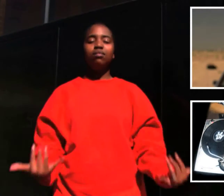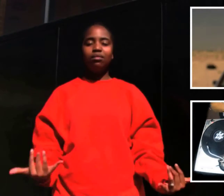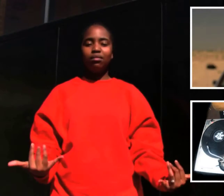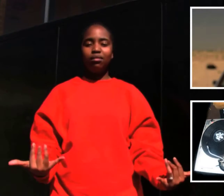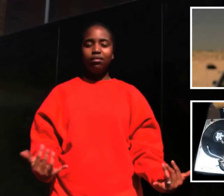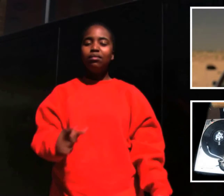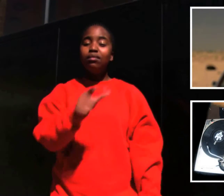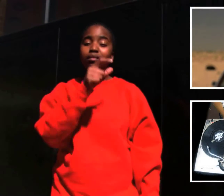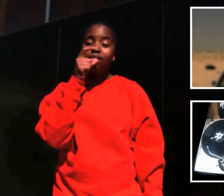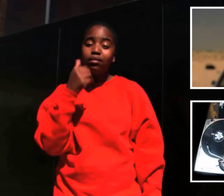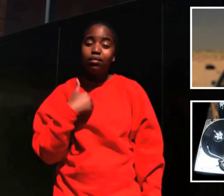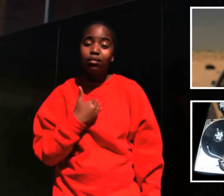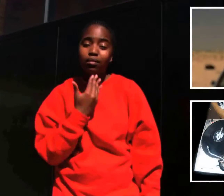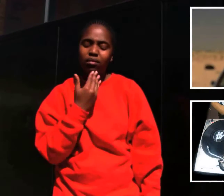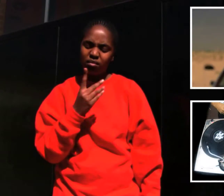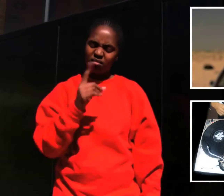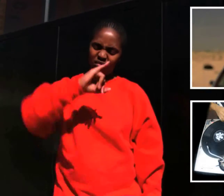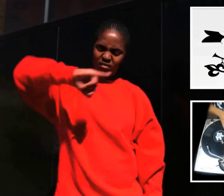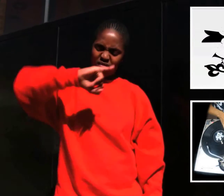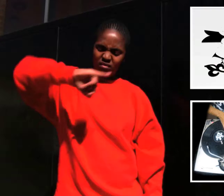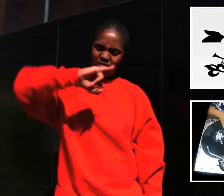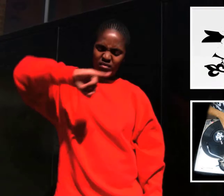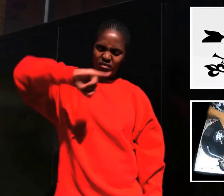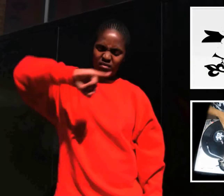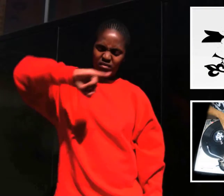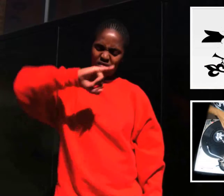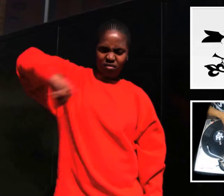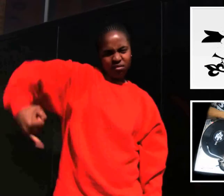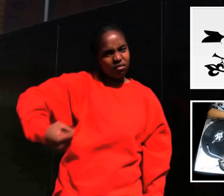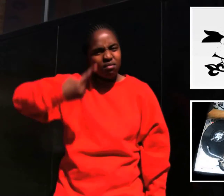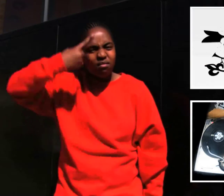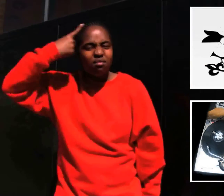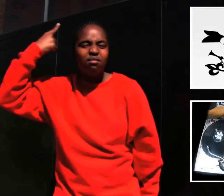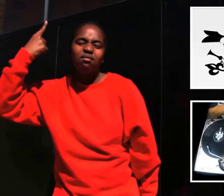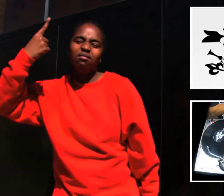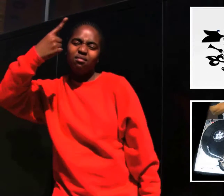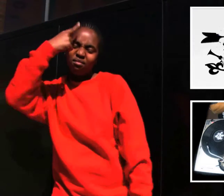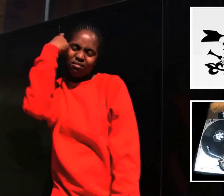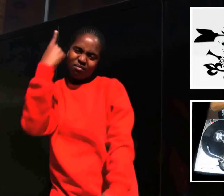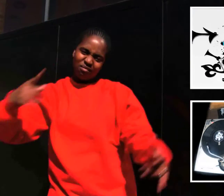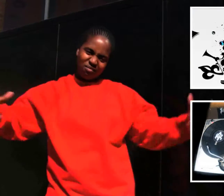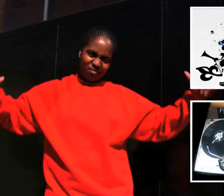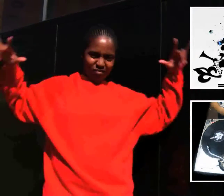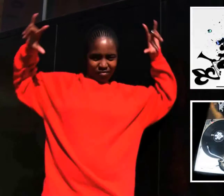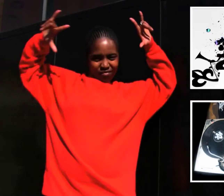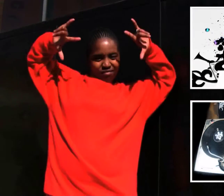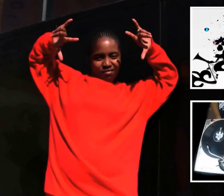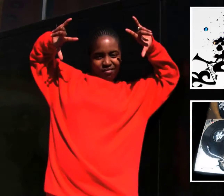Now, say my name. DJ Irie.